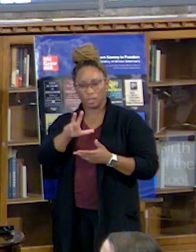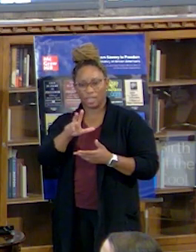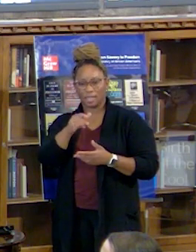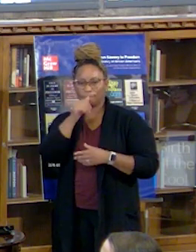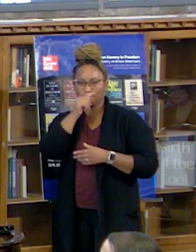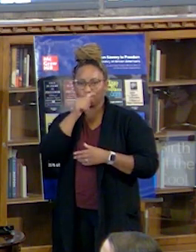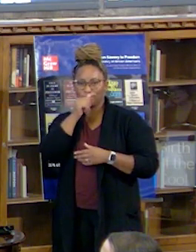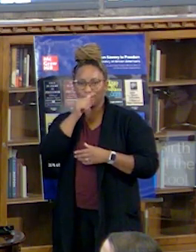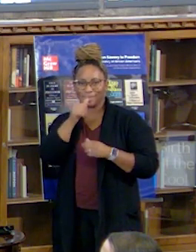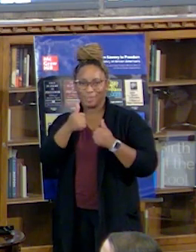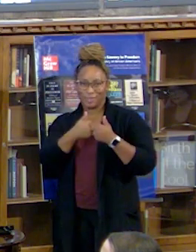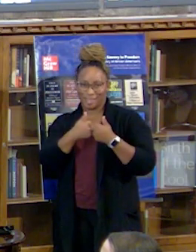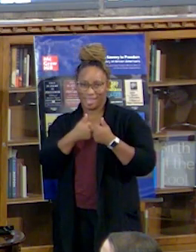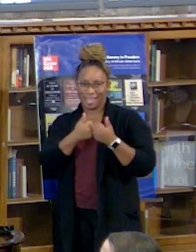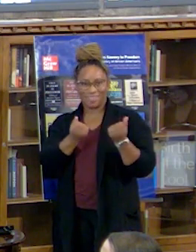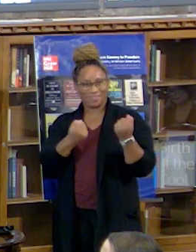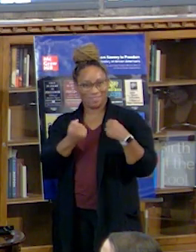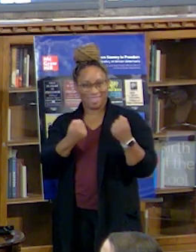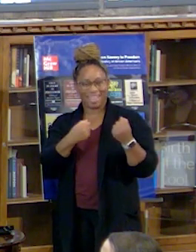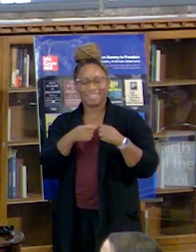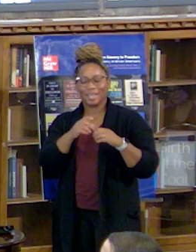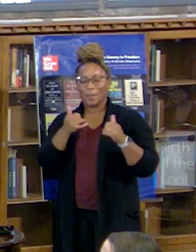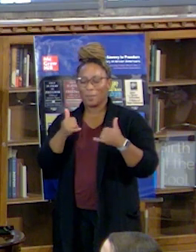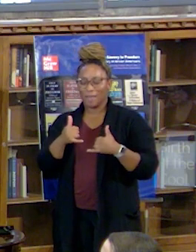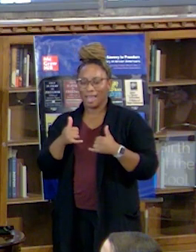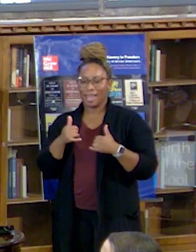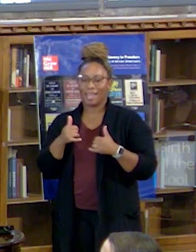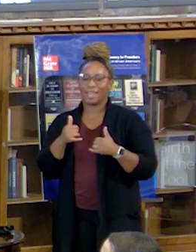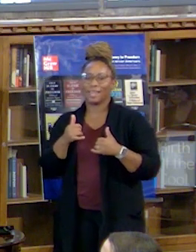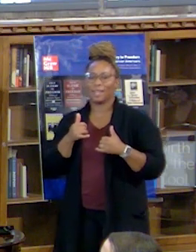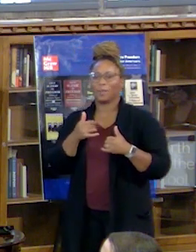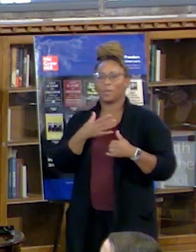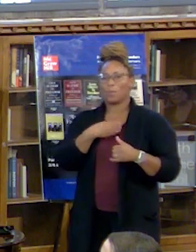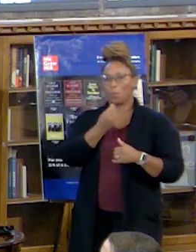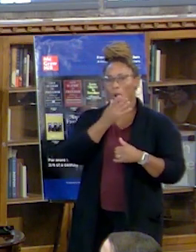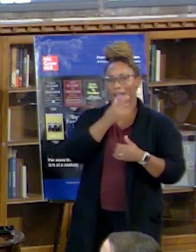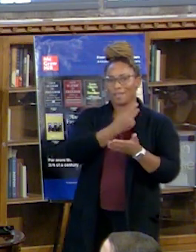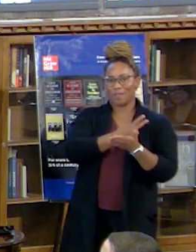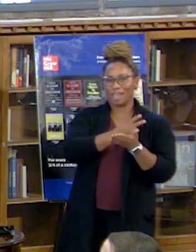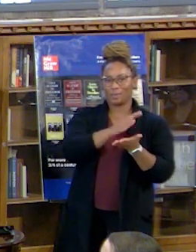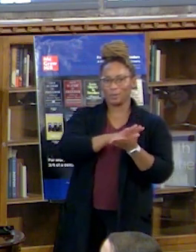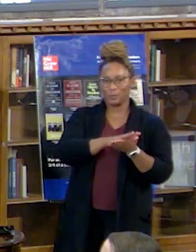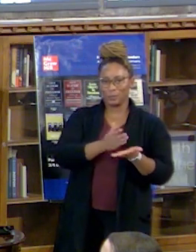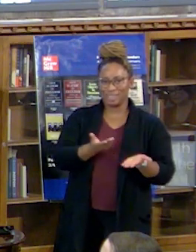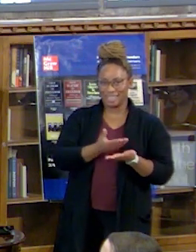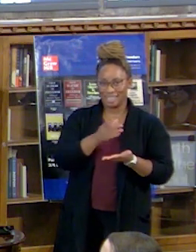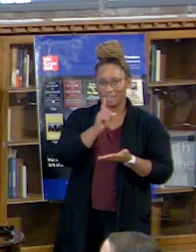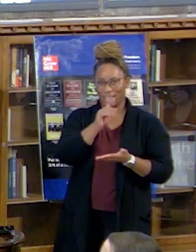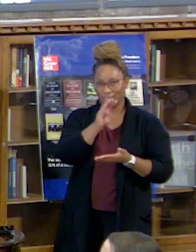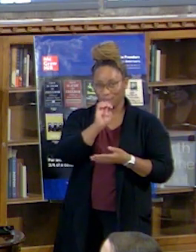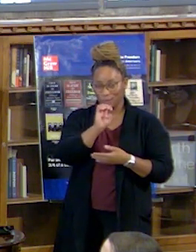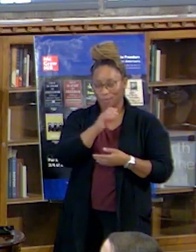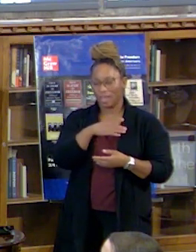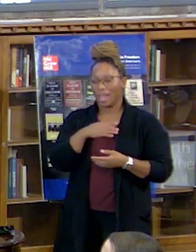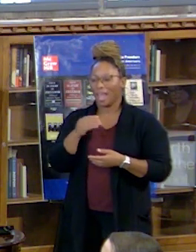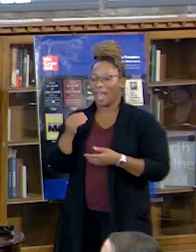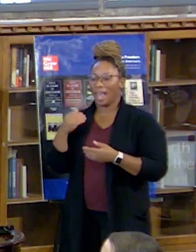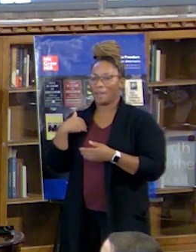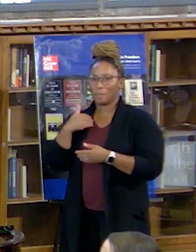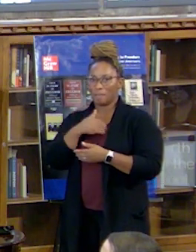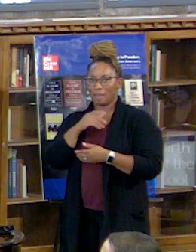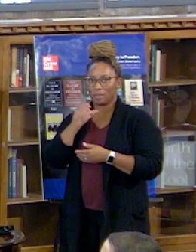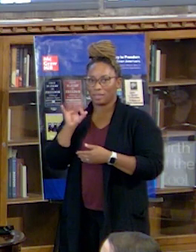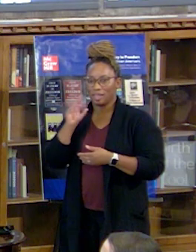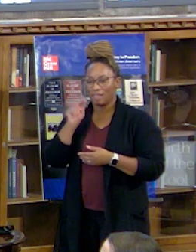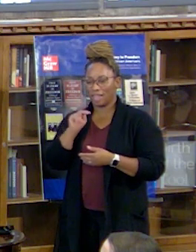secret game played between white graduate students here at Duke and members of